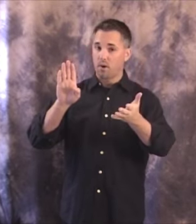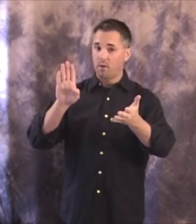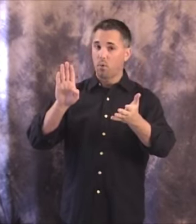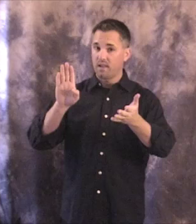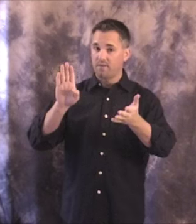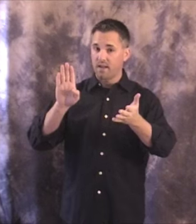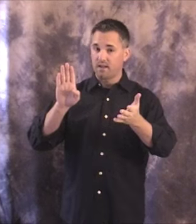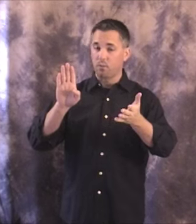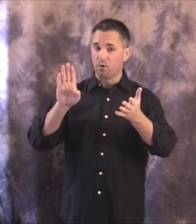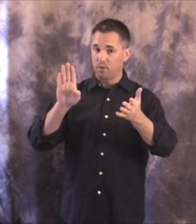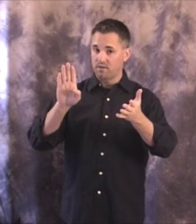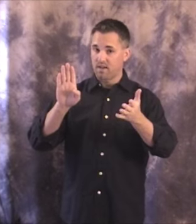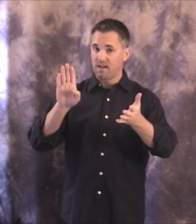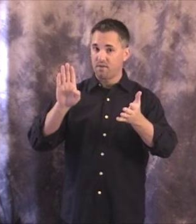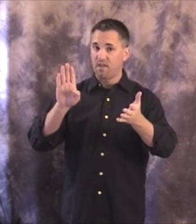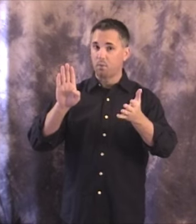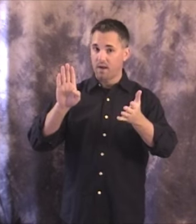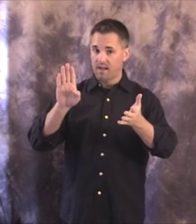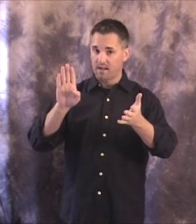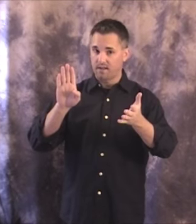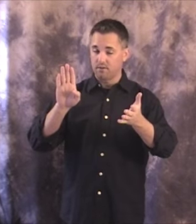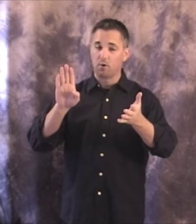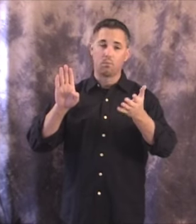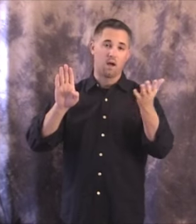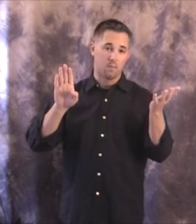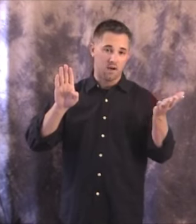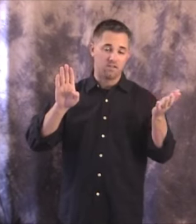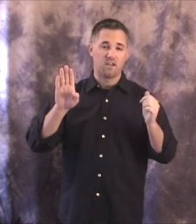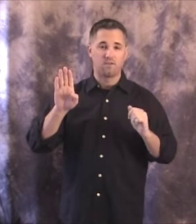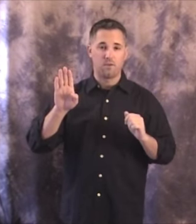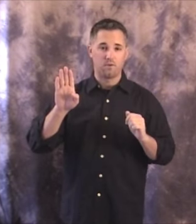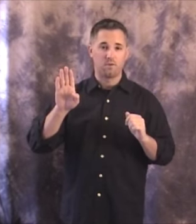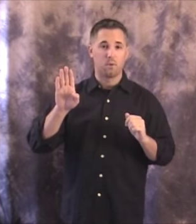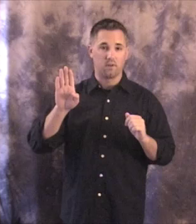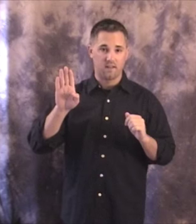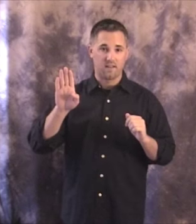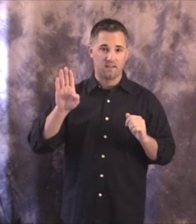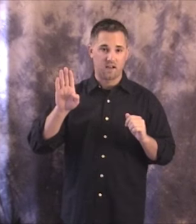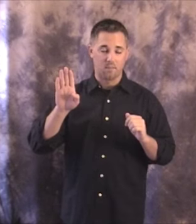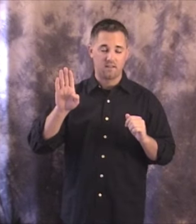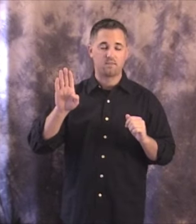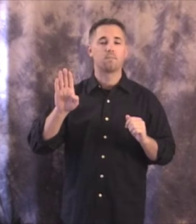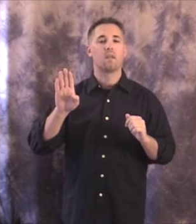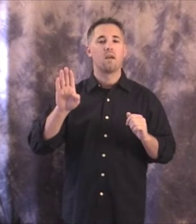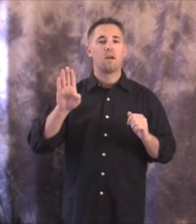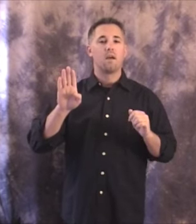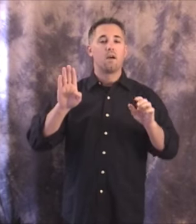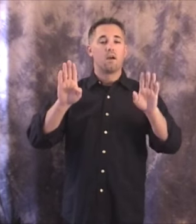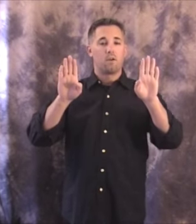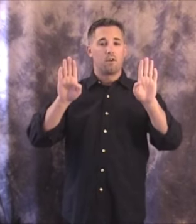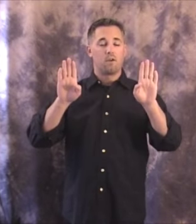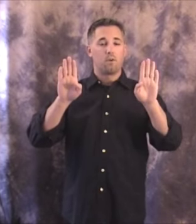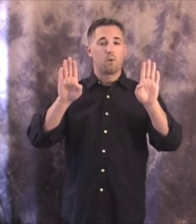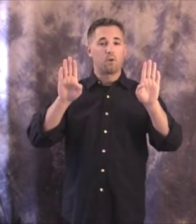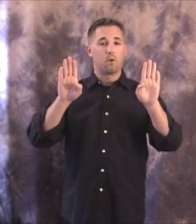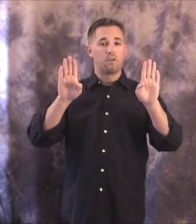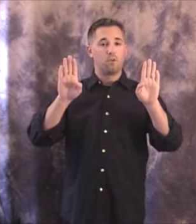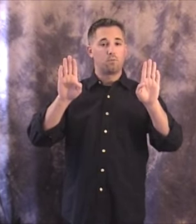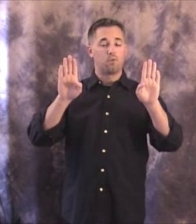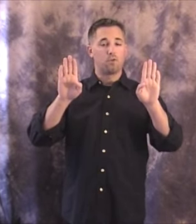right or left-handed, we're going to sign everything right-handed, so I apologize to those of you who are left-hand dominants. What you're going to do is put your